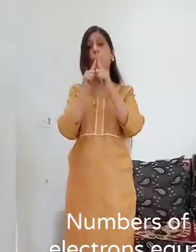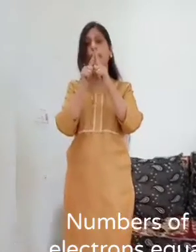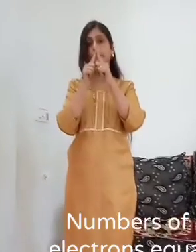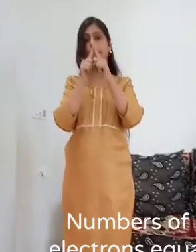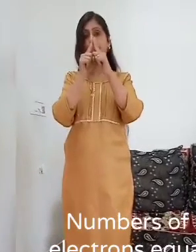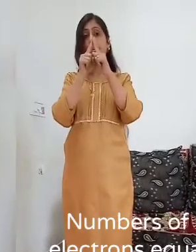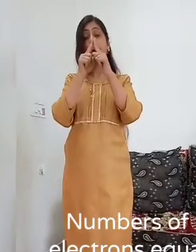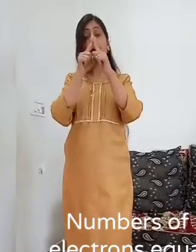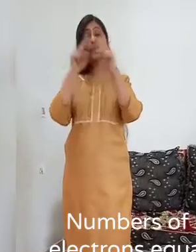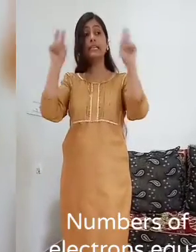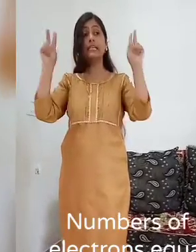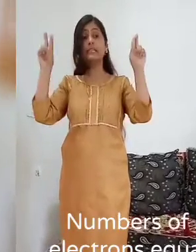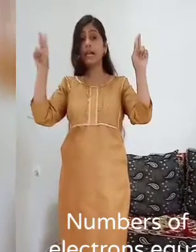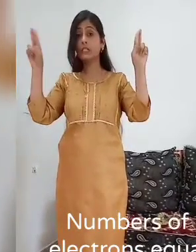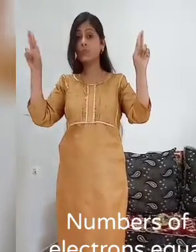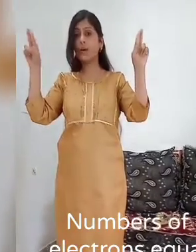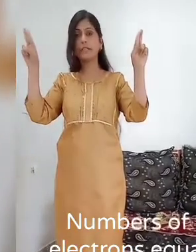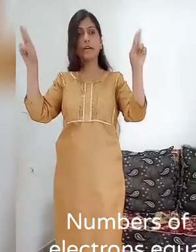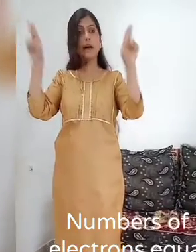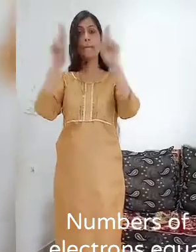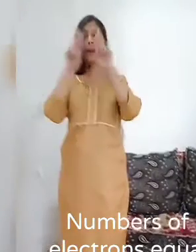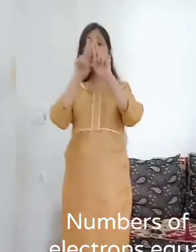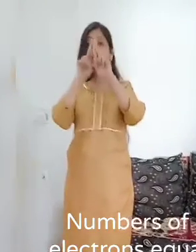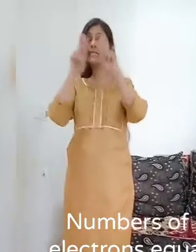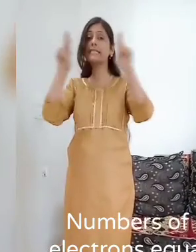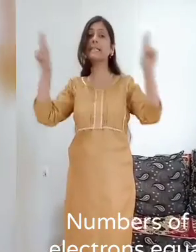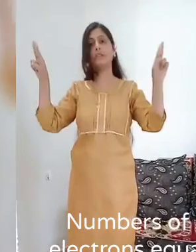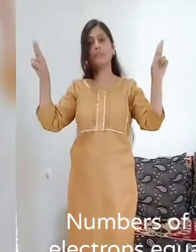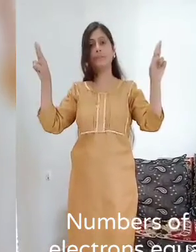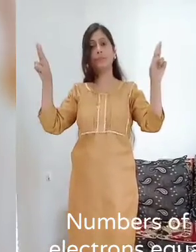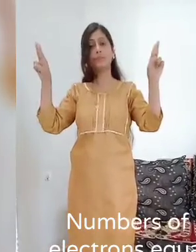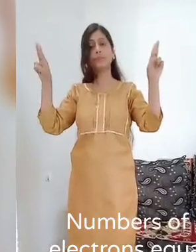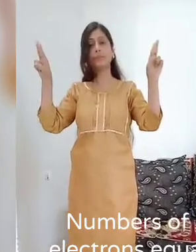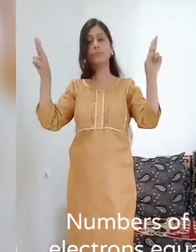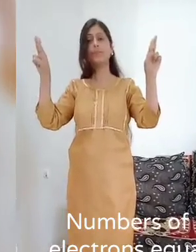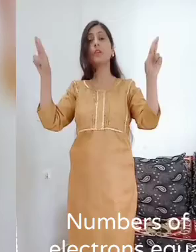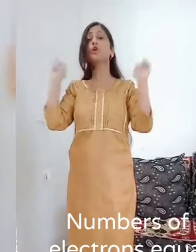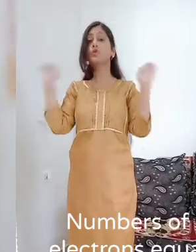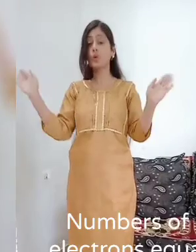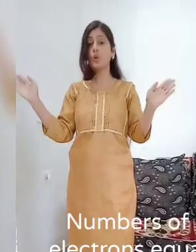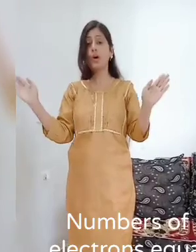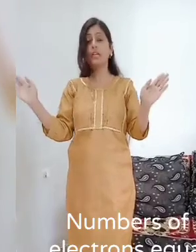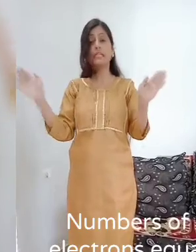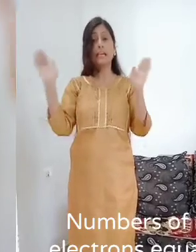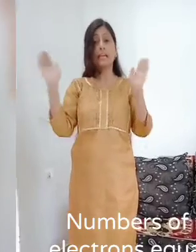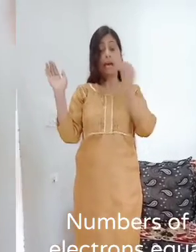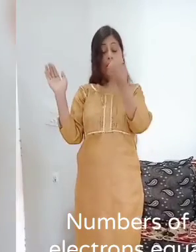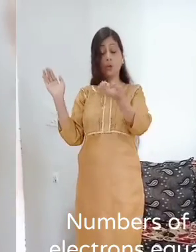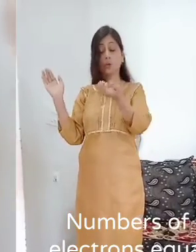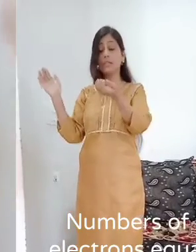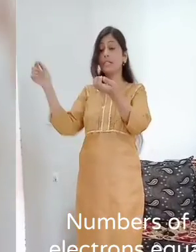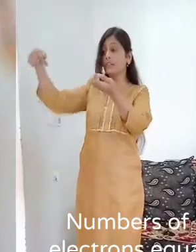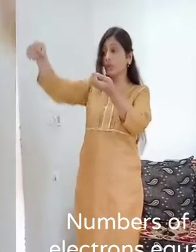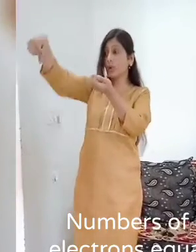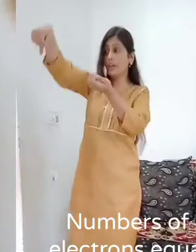smaller, and that's why they are balancing. So electrons revolve